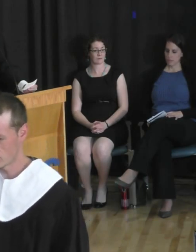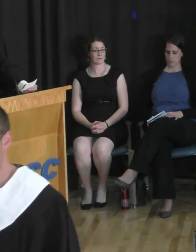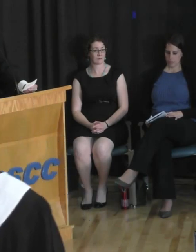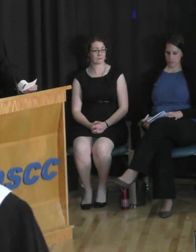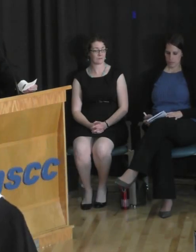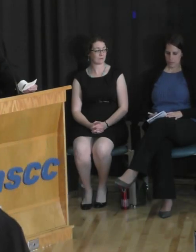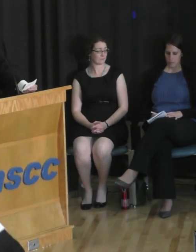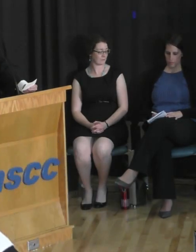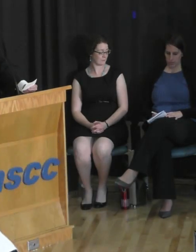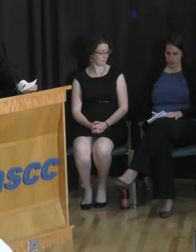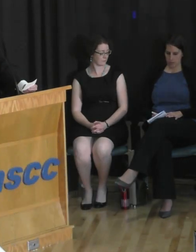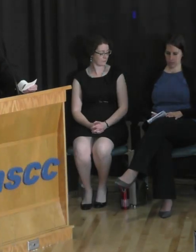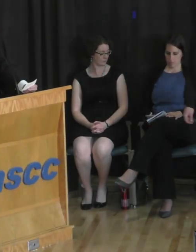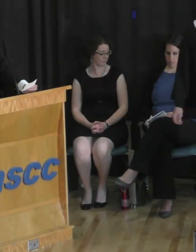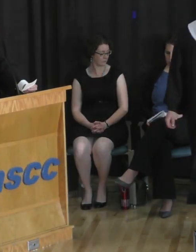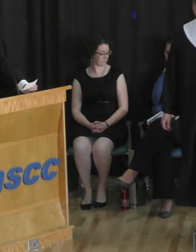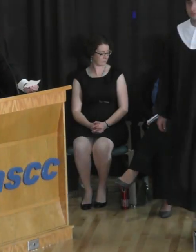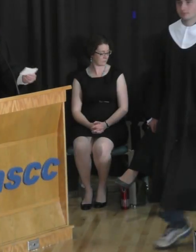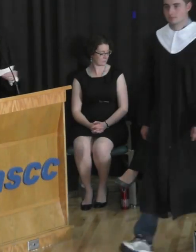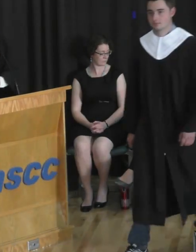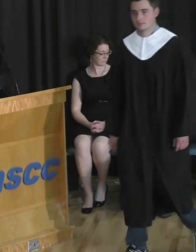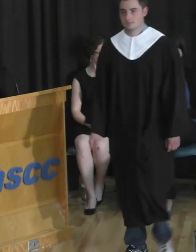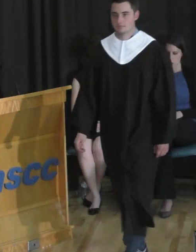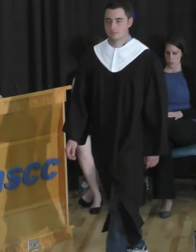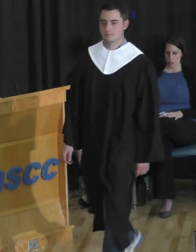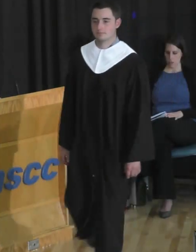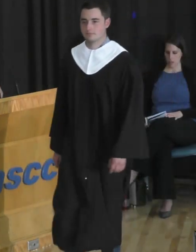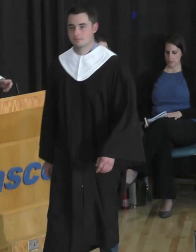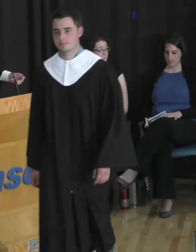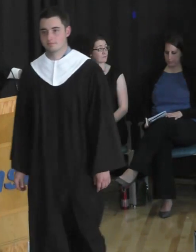Curtis Hankinson, honors.